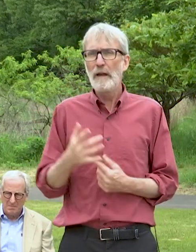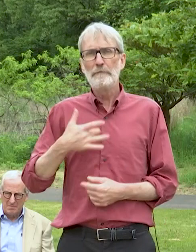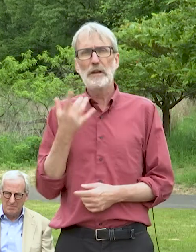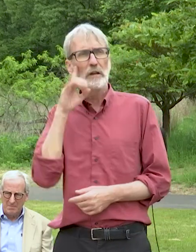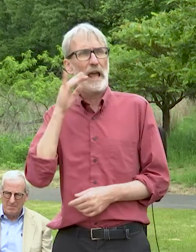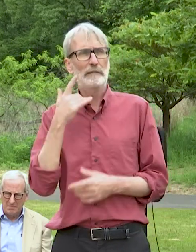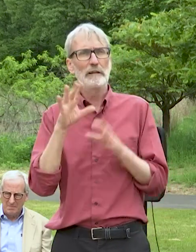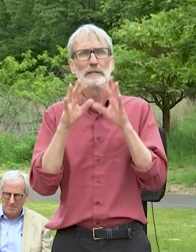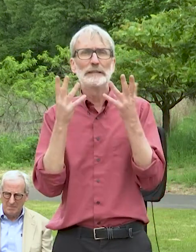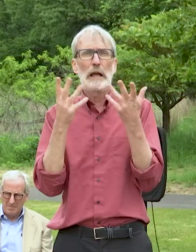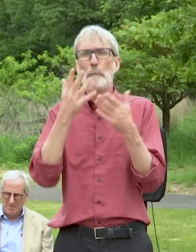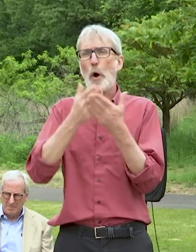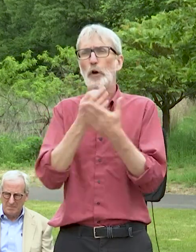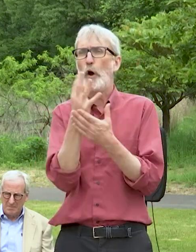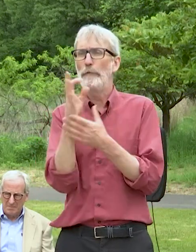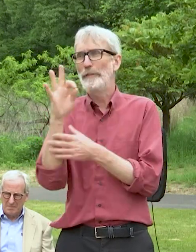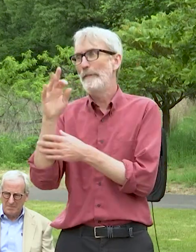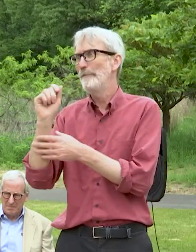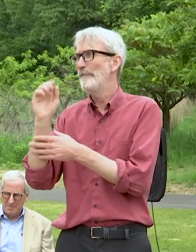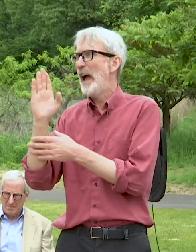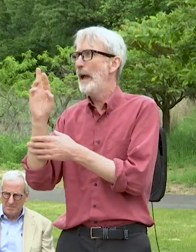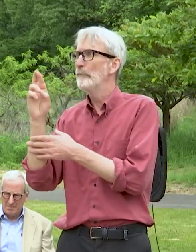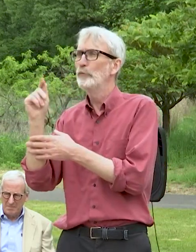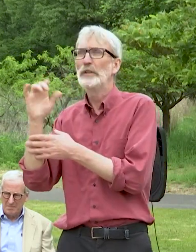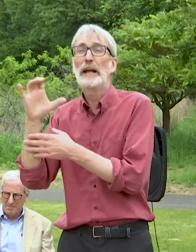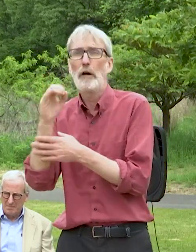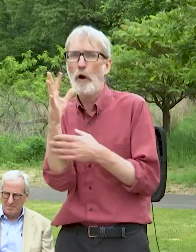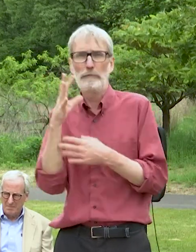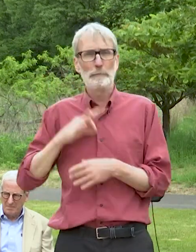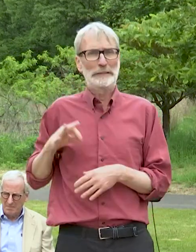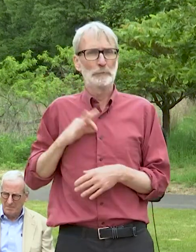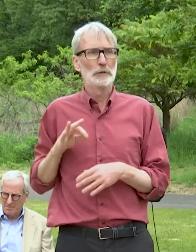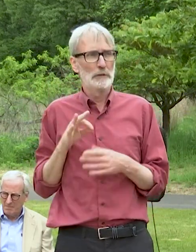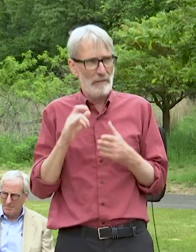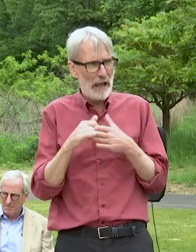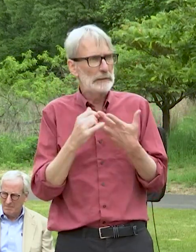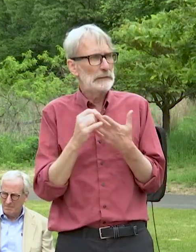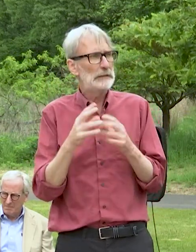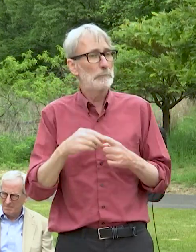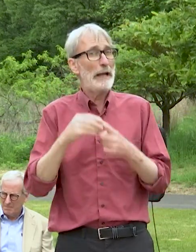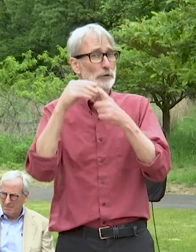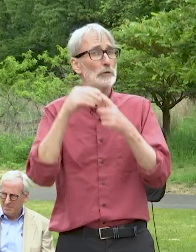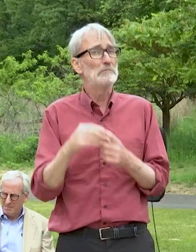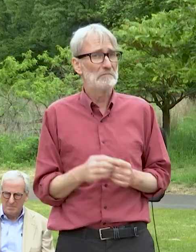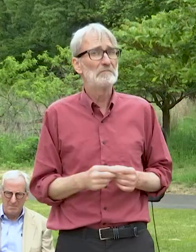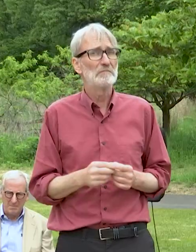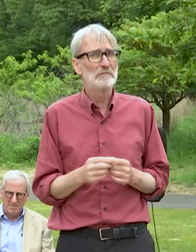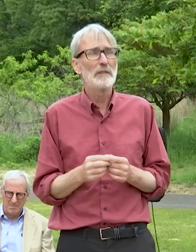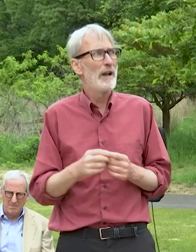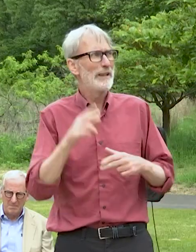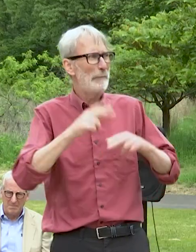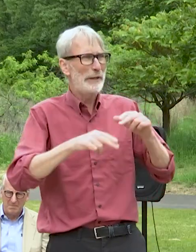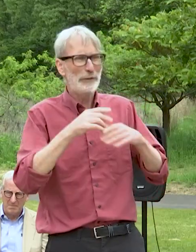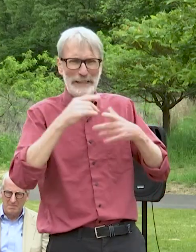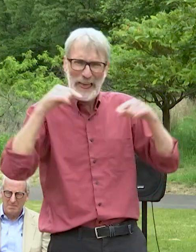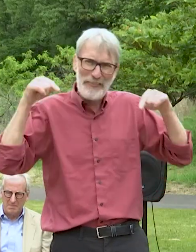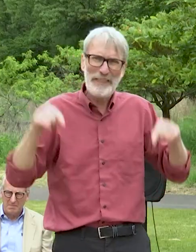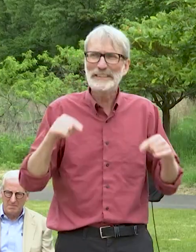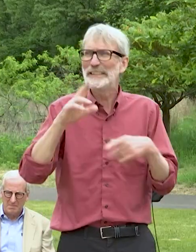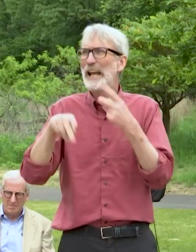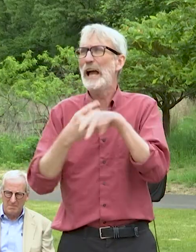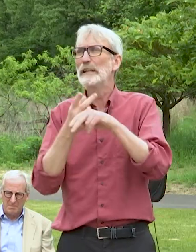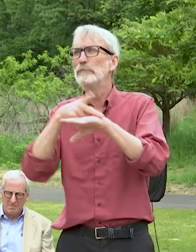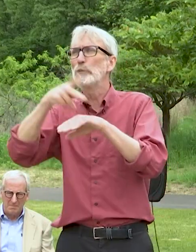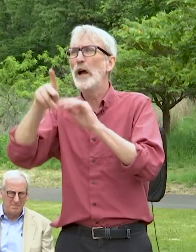they're part of the fabric of who we are as a city. That's a special day. When we build these type of bridges every